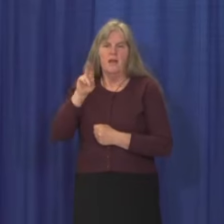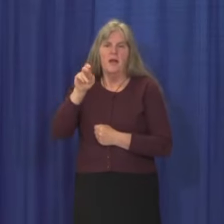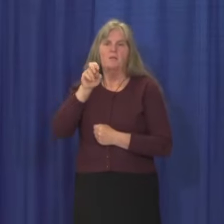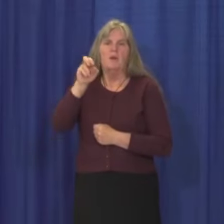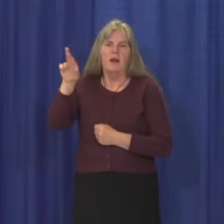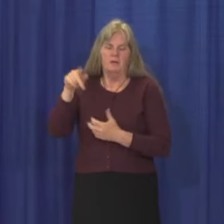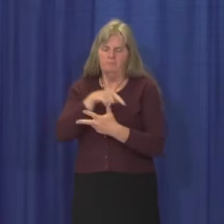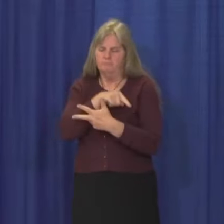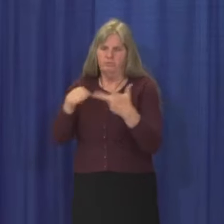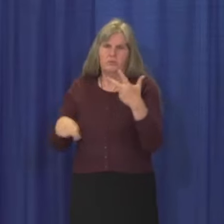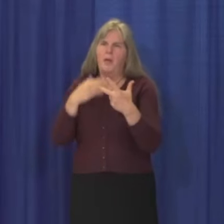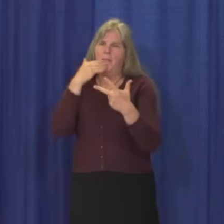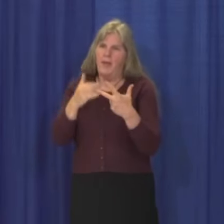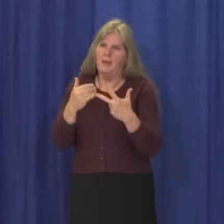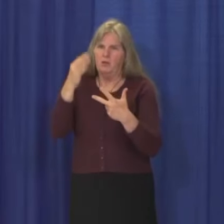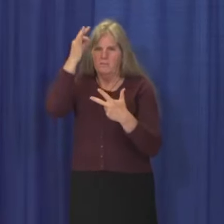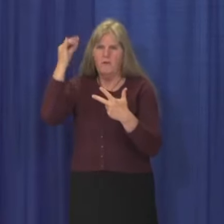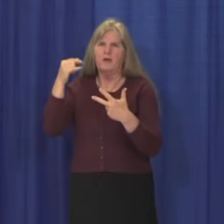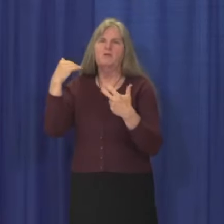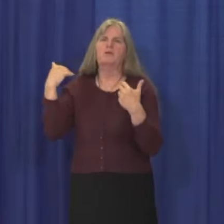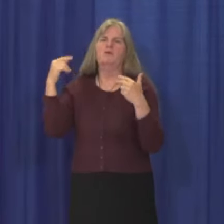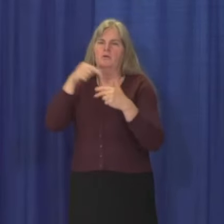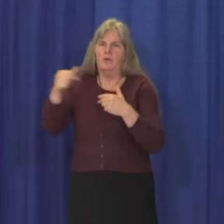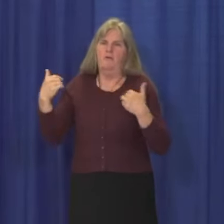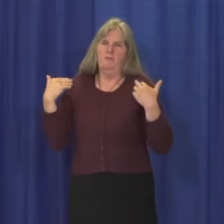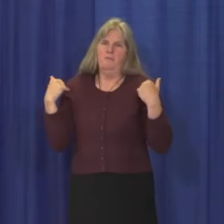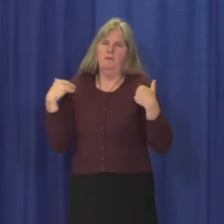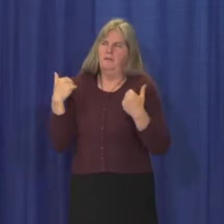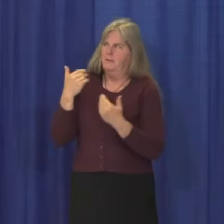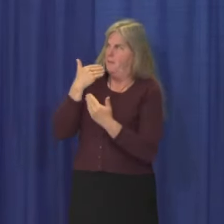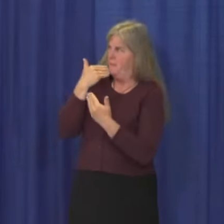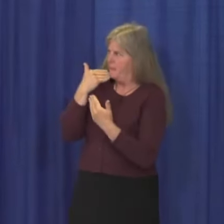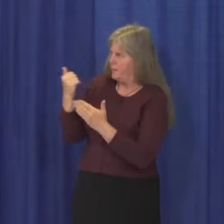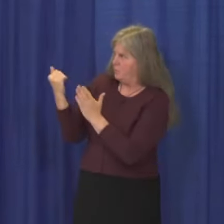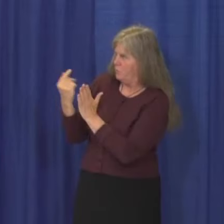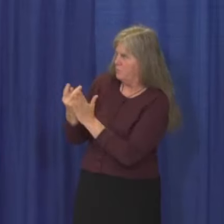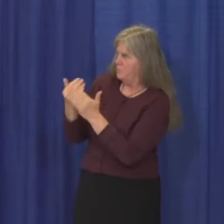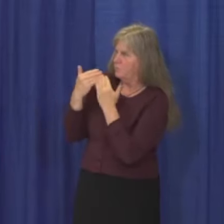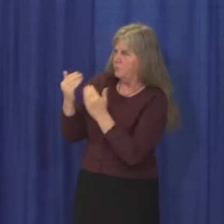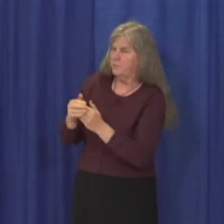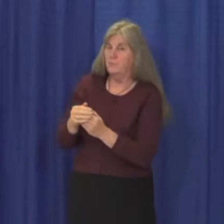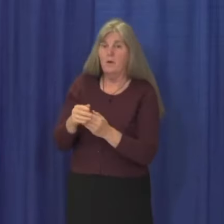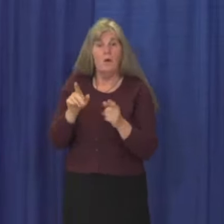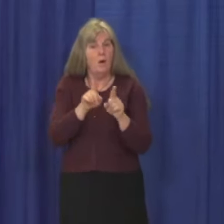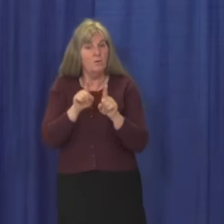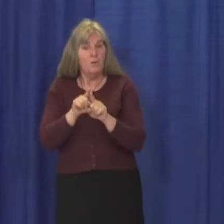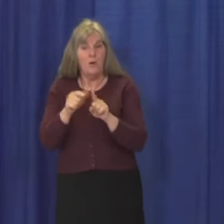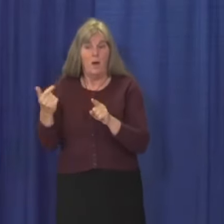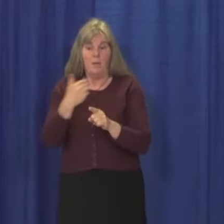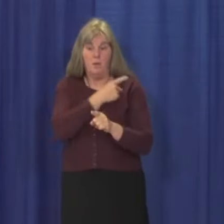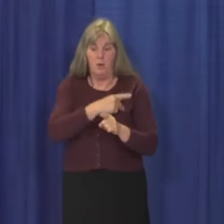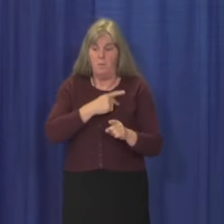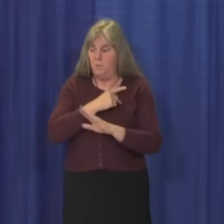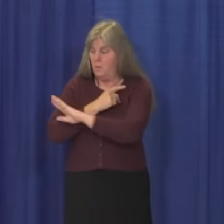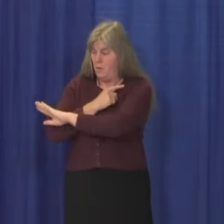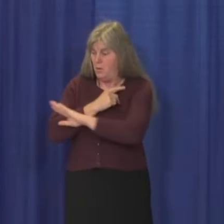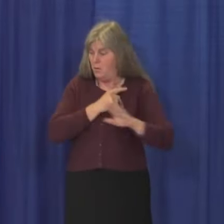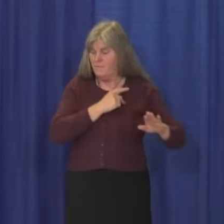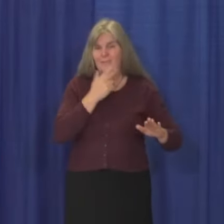request. I also want to thank our provincial partners who have been providing support to us in our time of need as